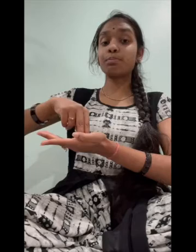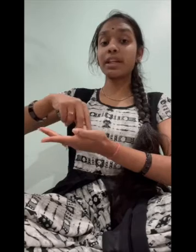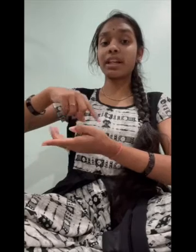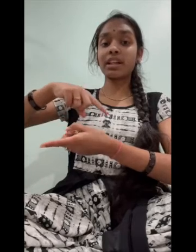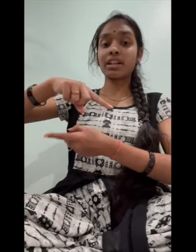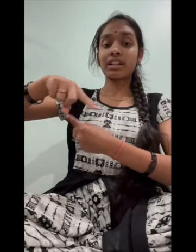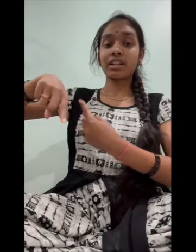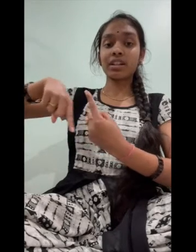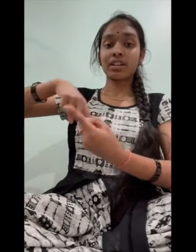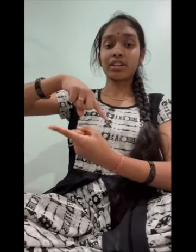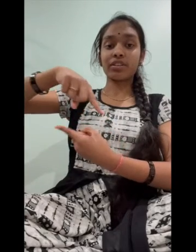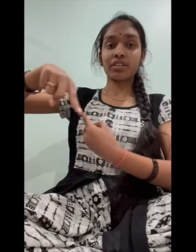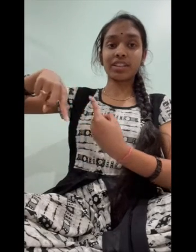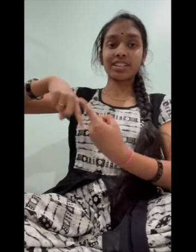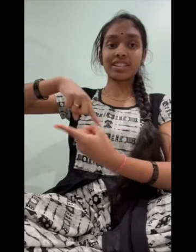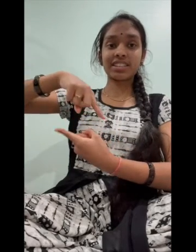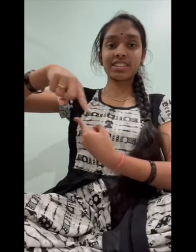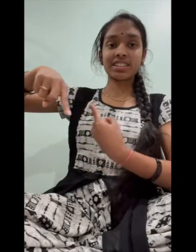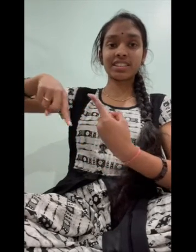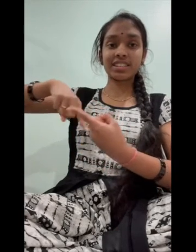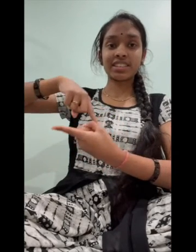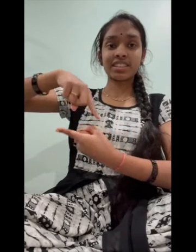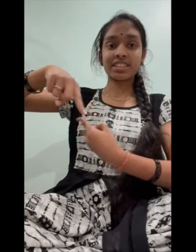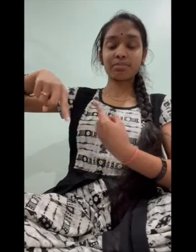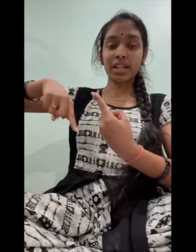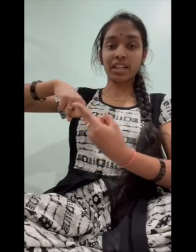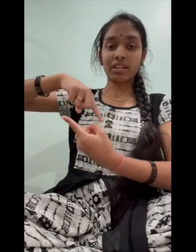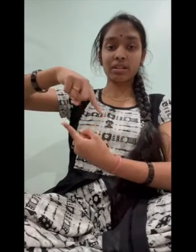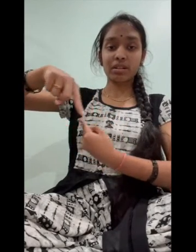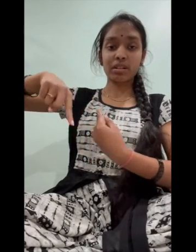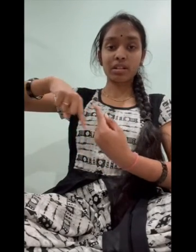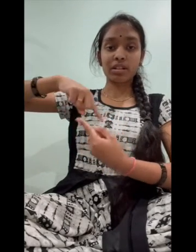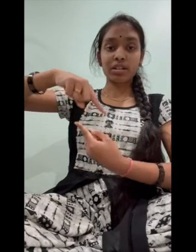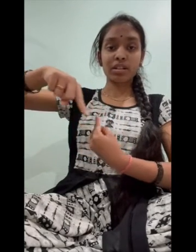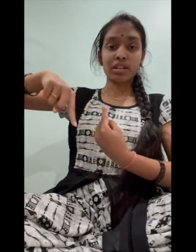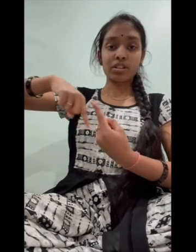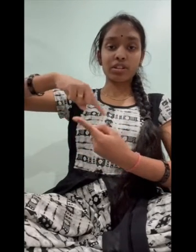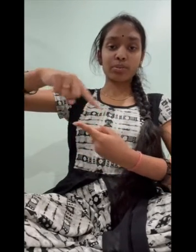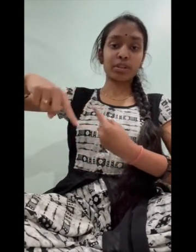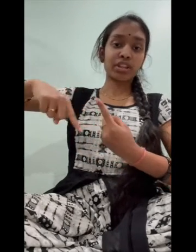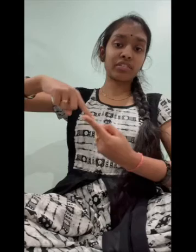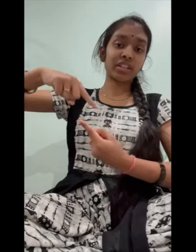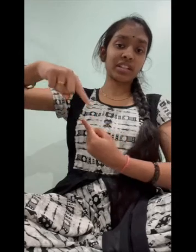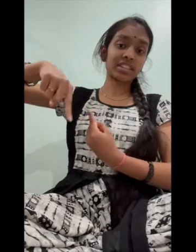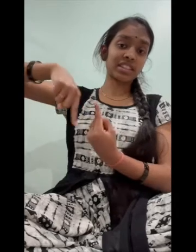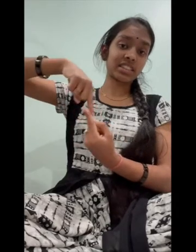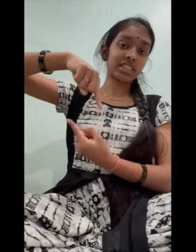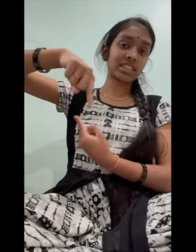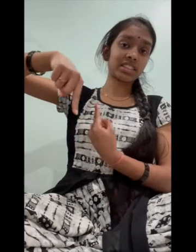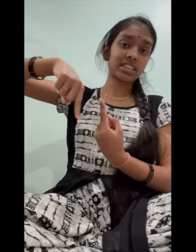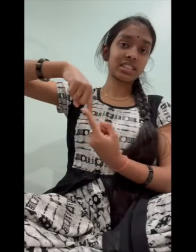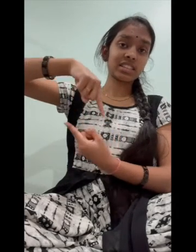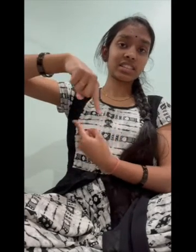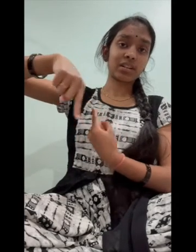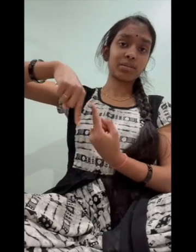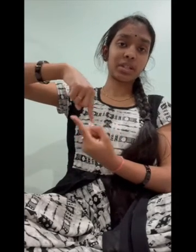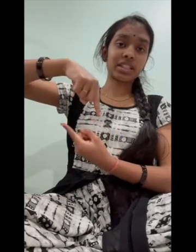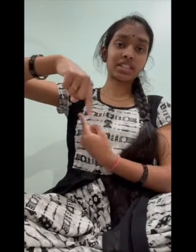spinning, you do this. Spin. Show both your fingers like this. That would be